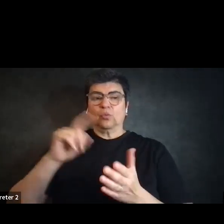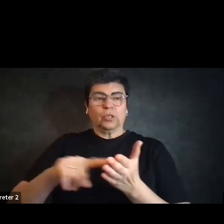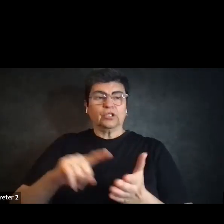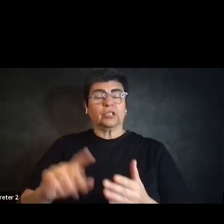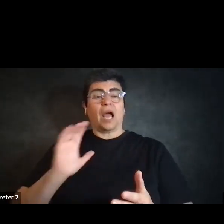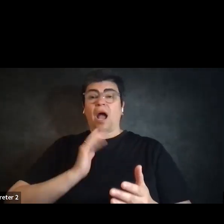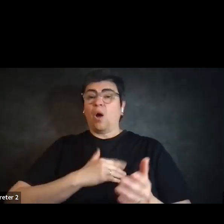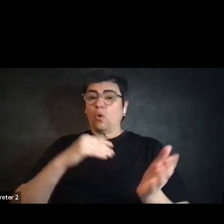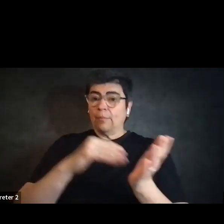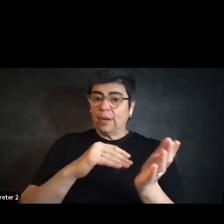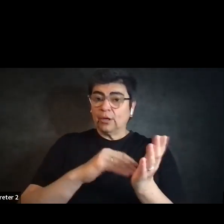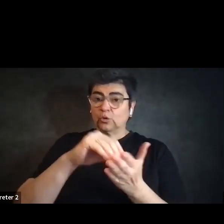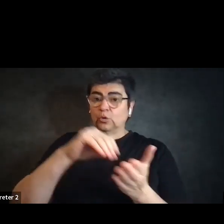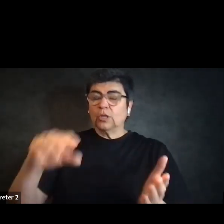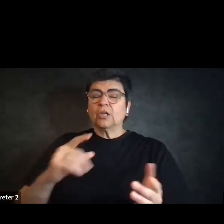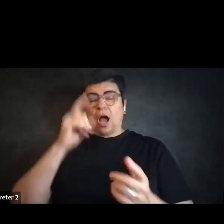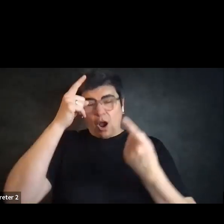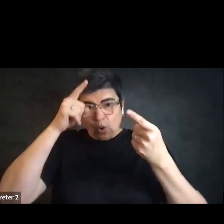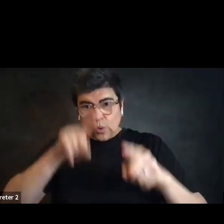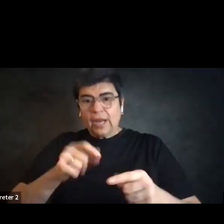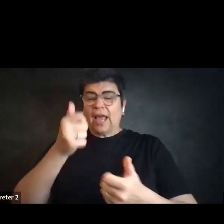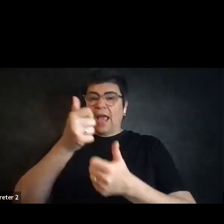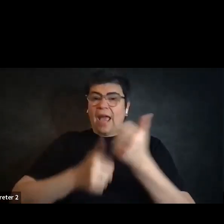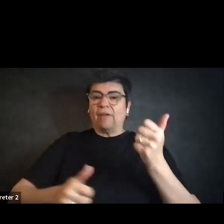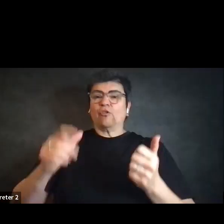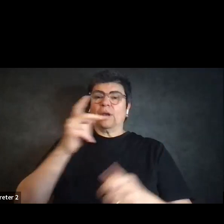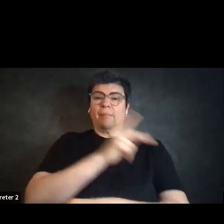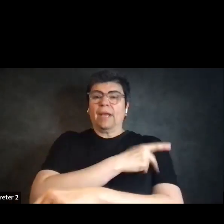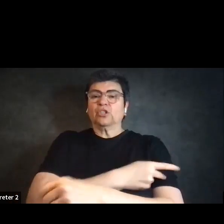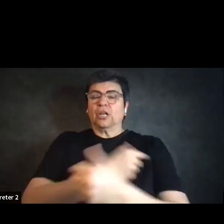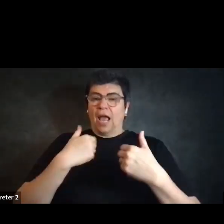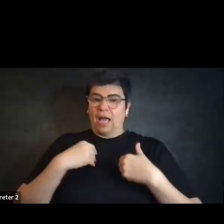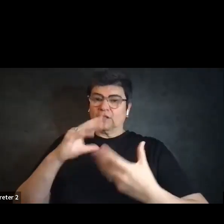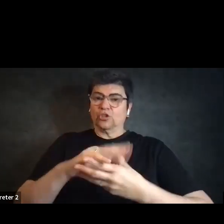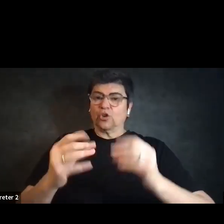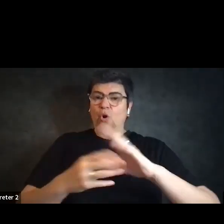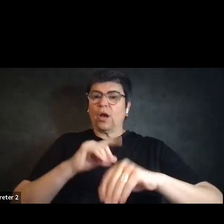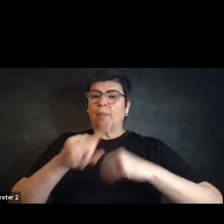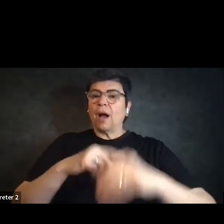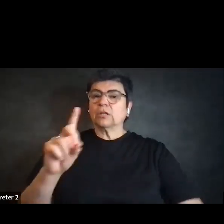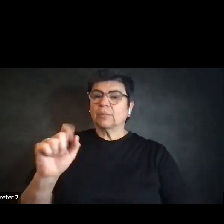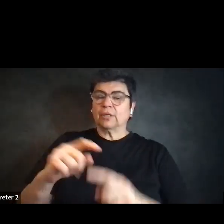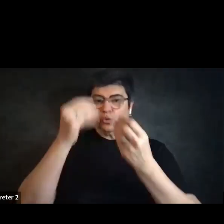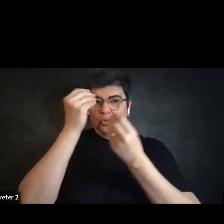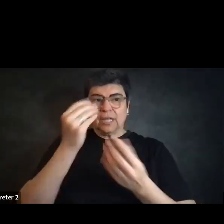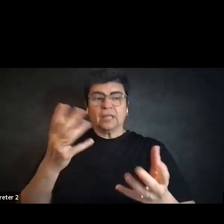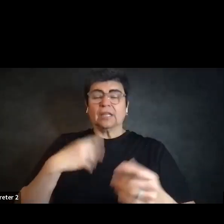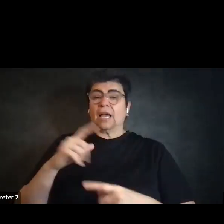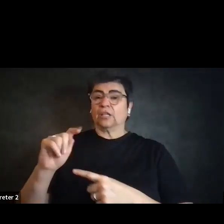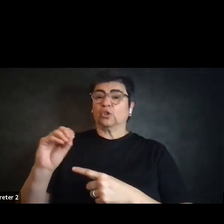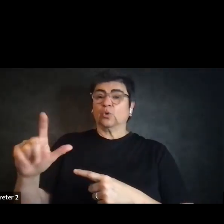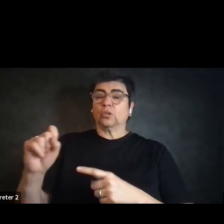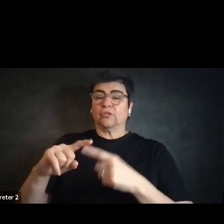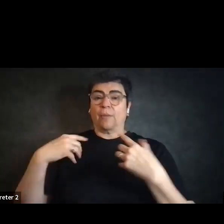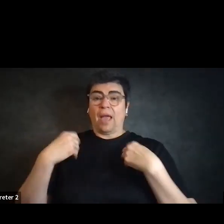students, they agreed that every patient has a story of disability to tell. So we believe that the tools from the field of health